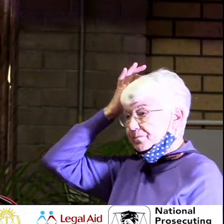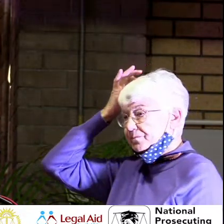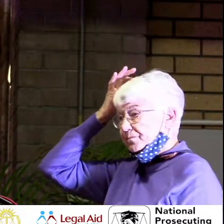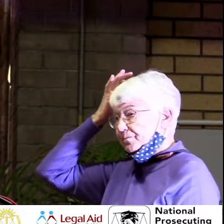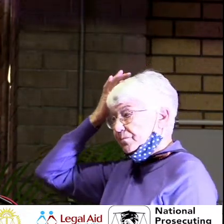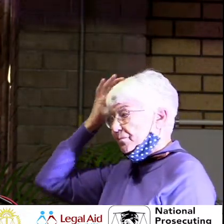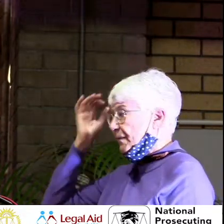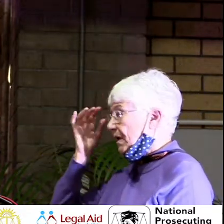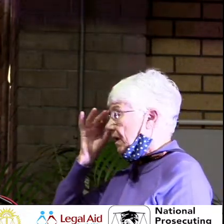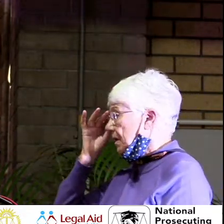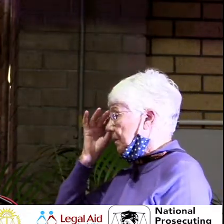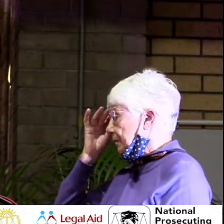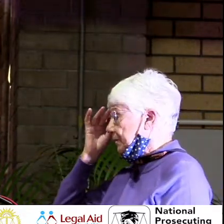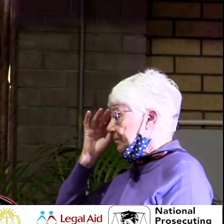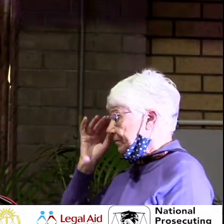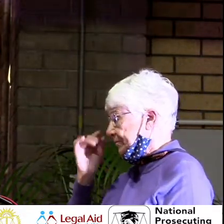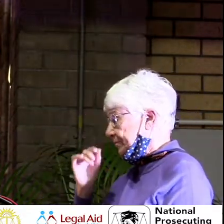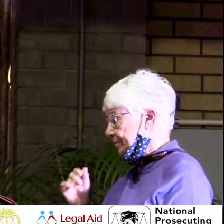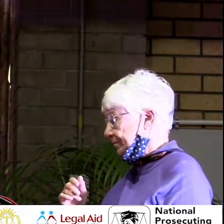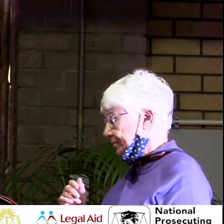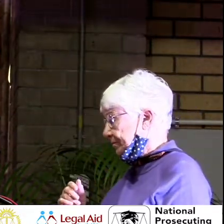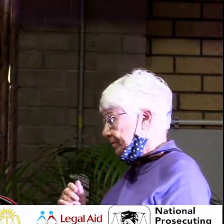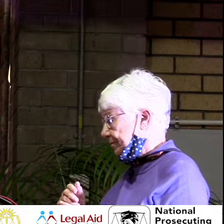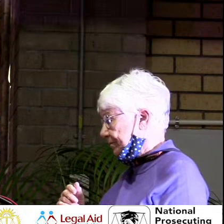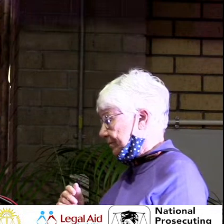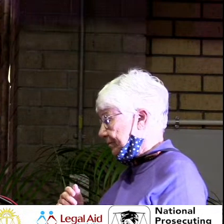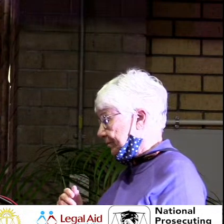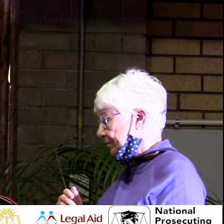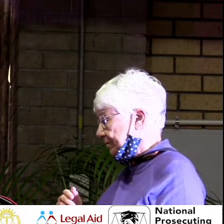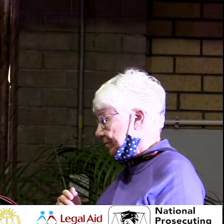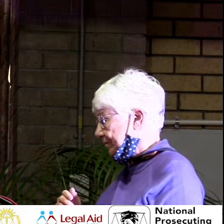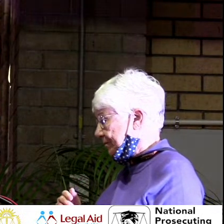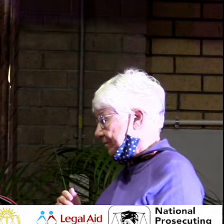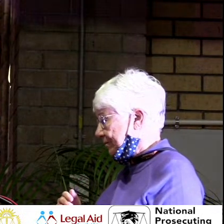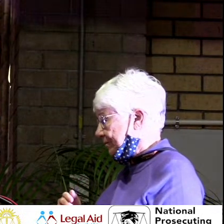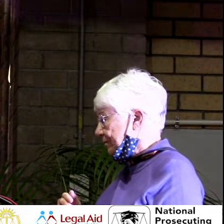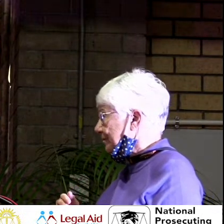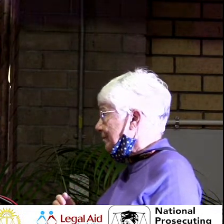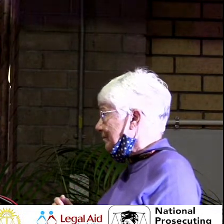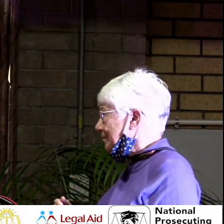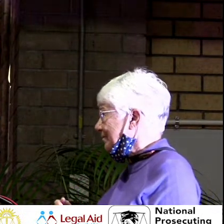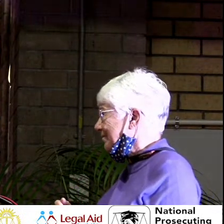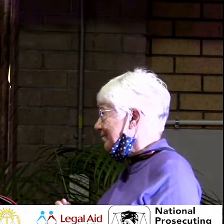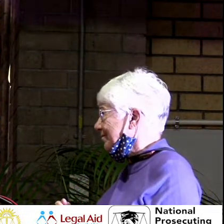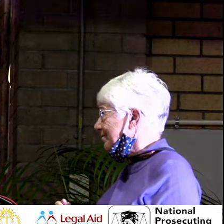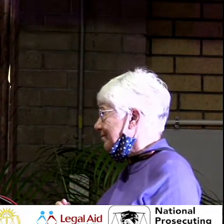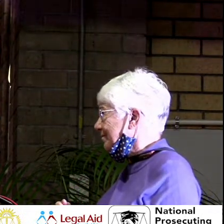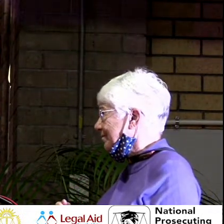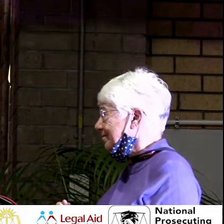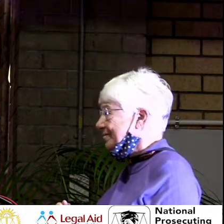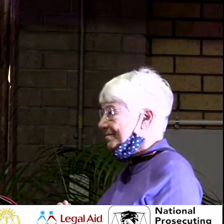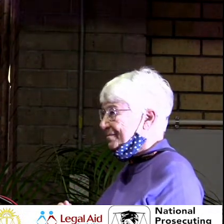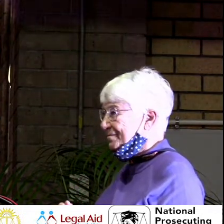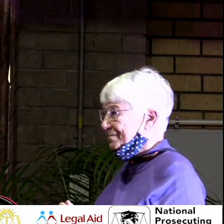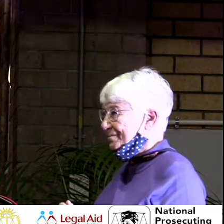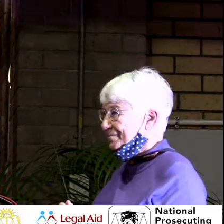The slow response. Okay, you must now listen to me. Okay, can I get your